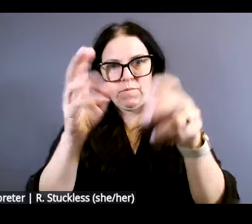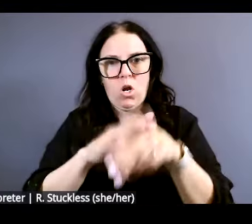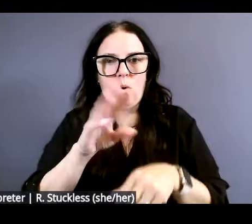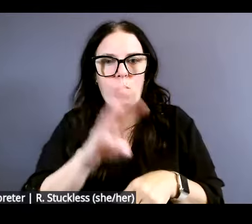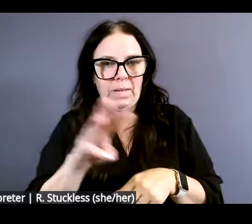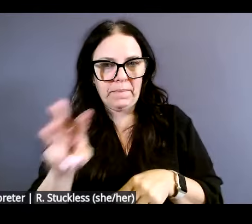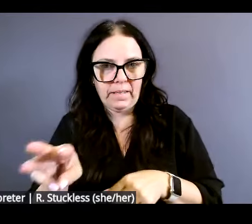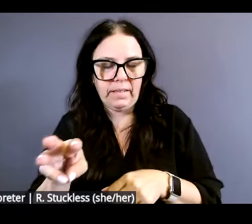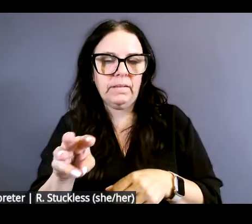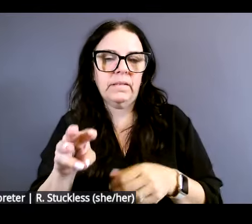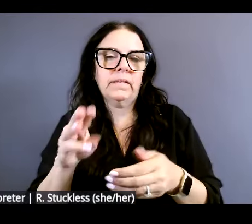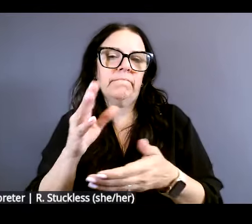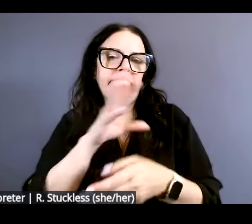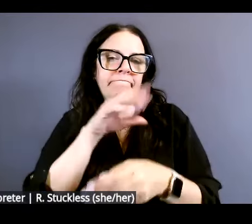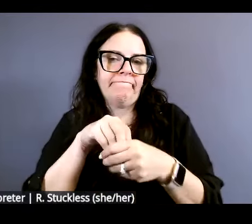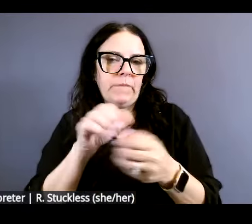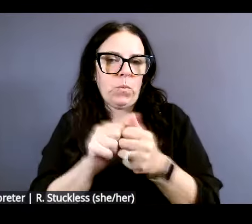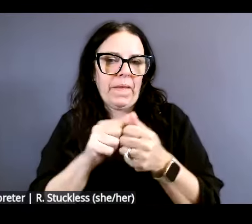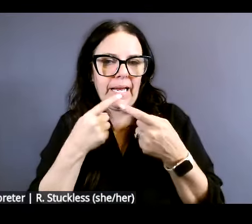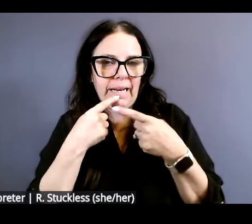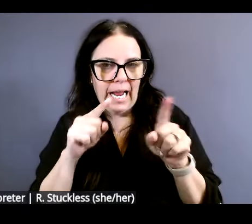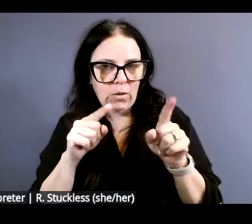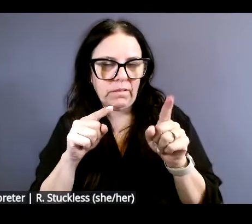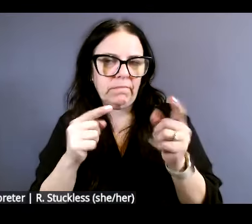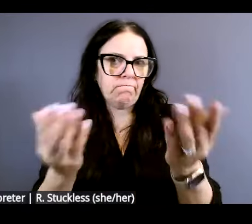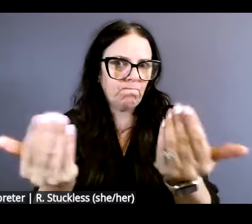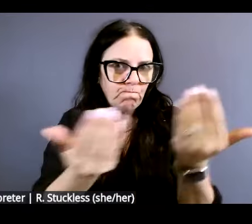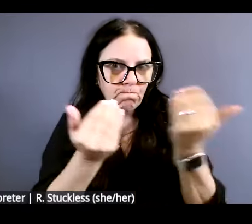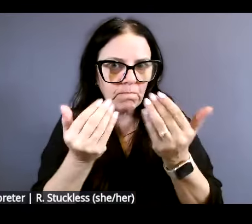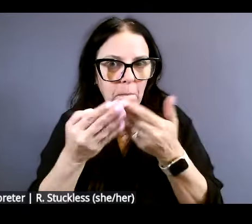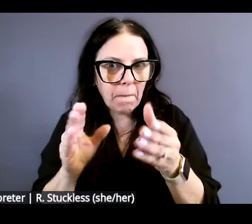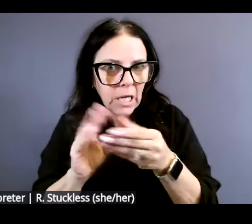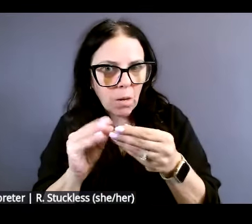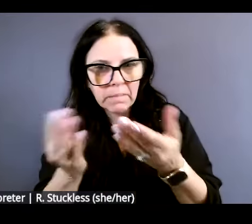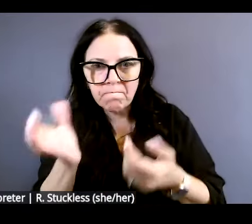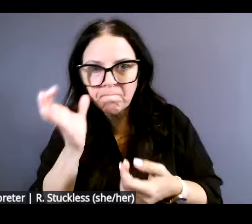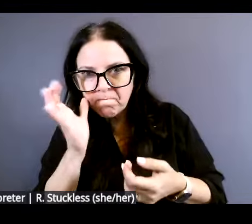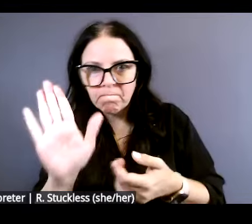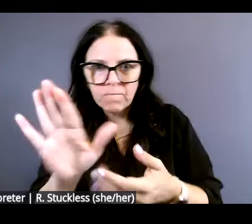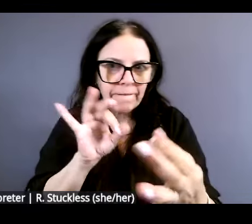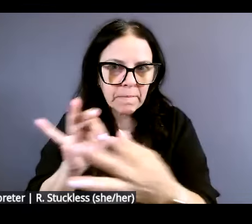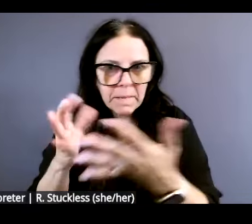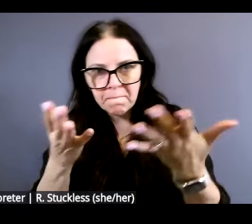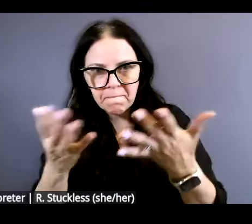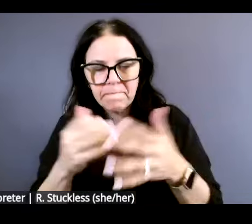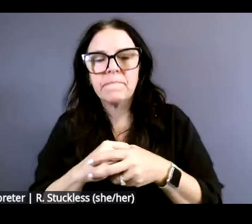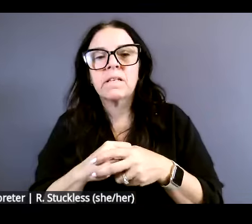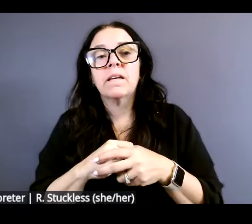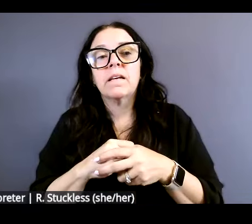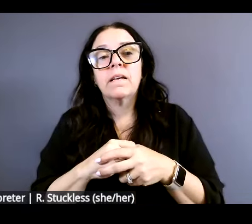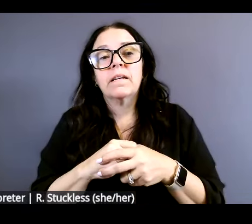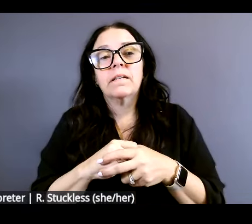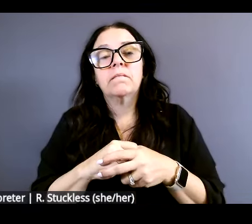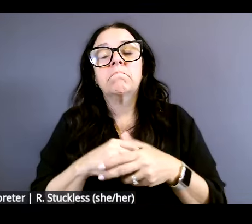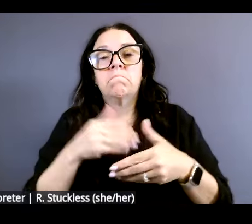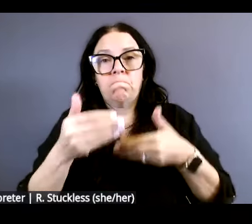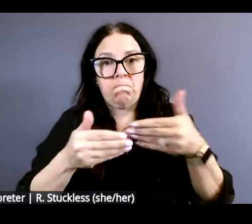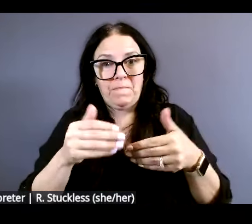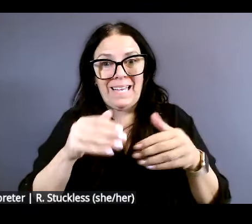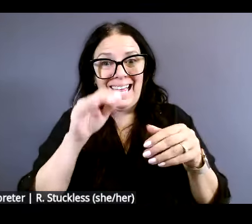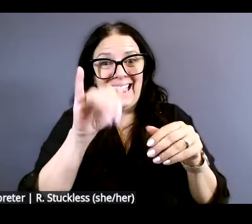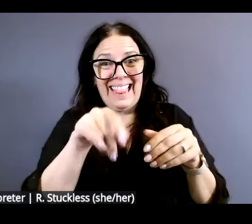of its announcement, to solicit public comment. And that public comment period closes